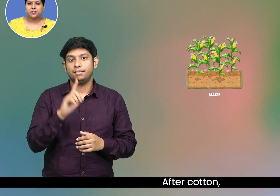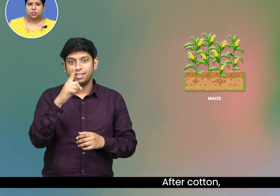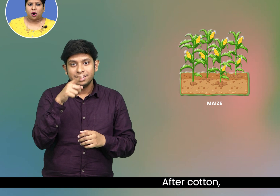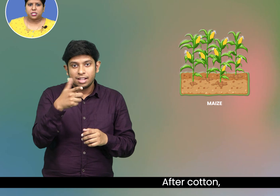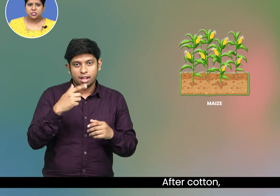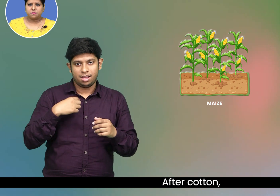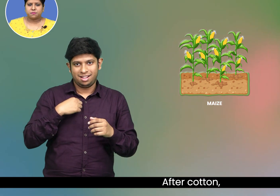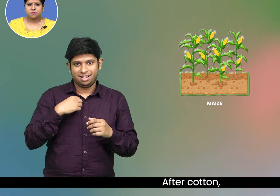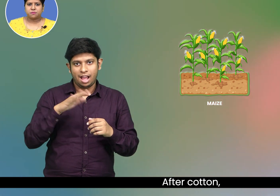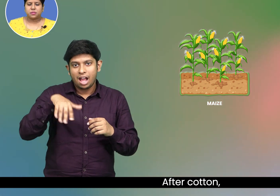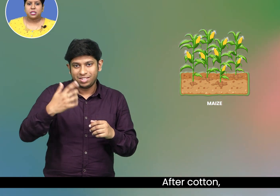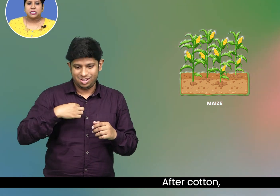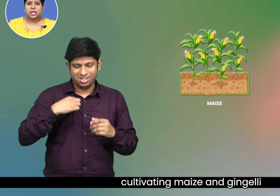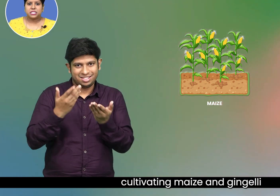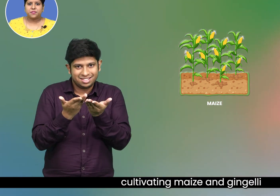After cotton,